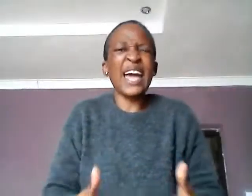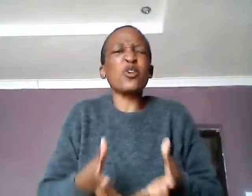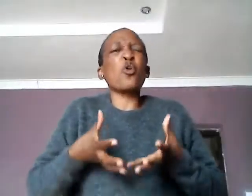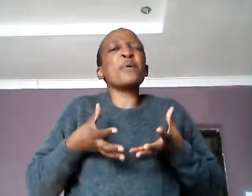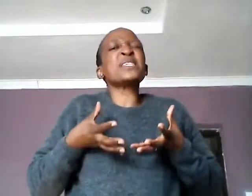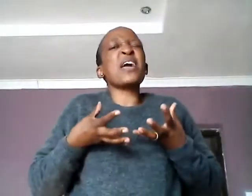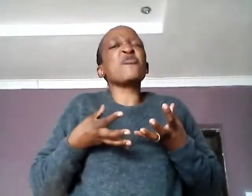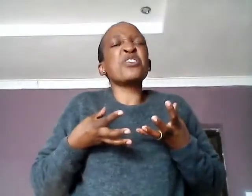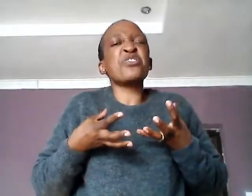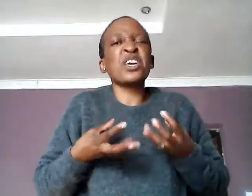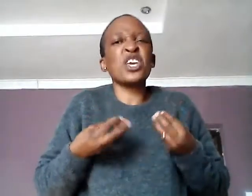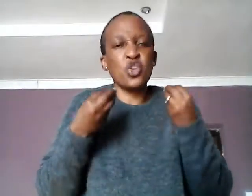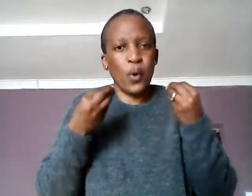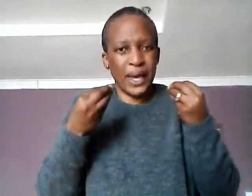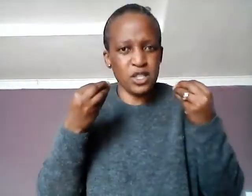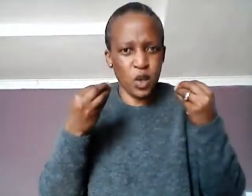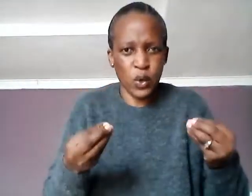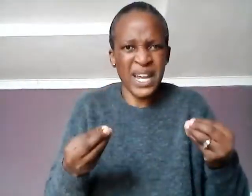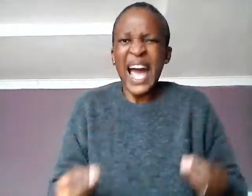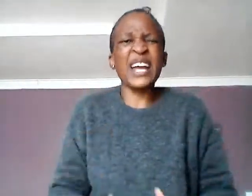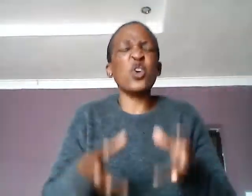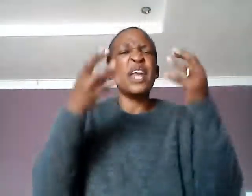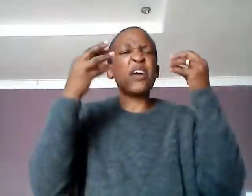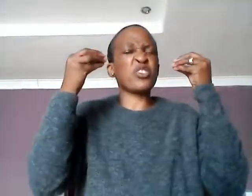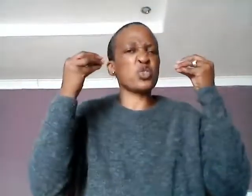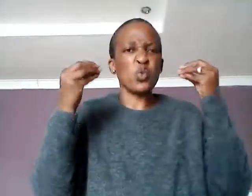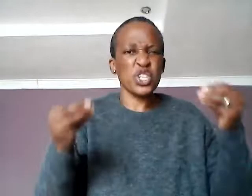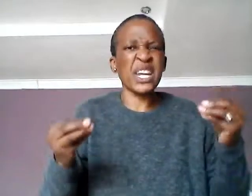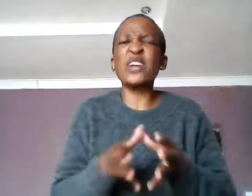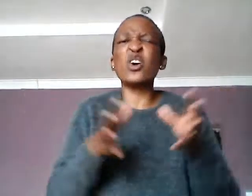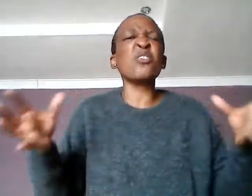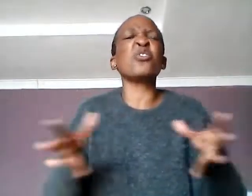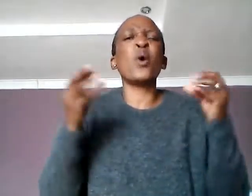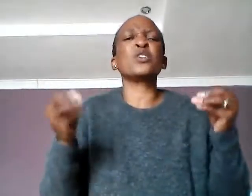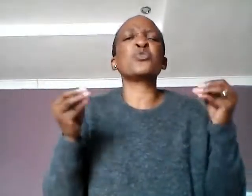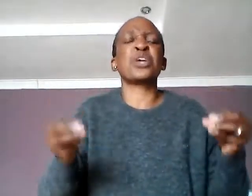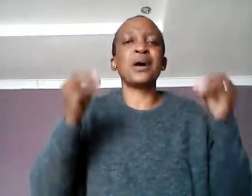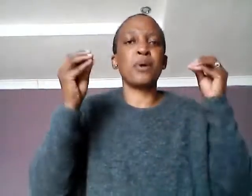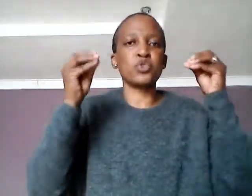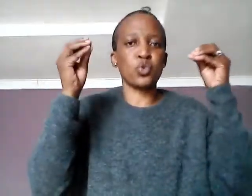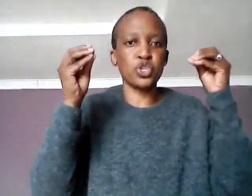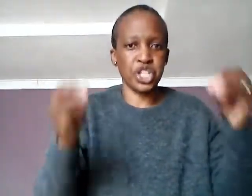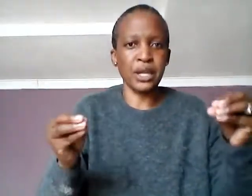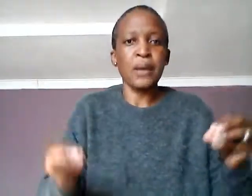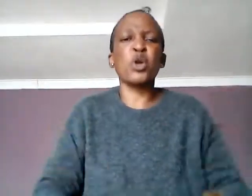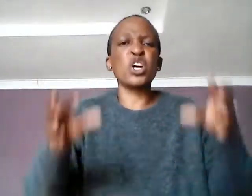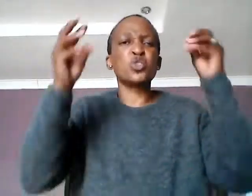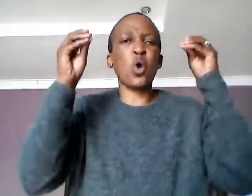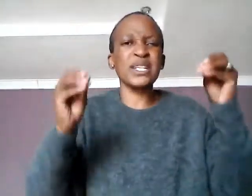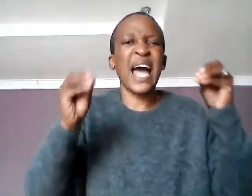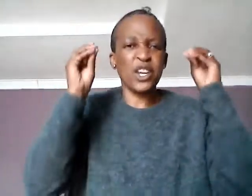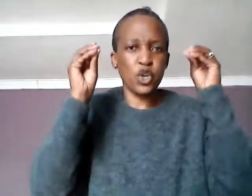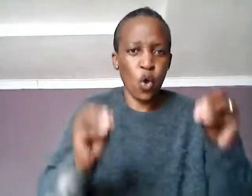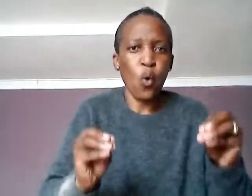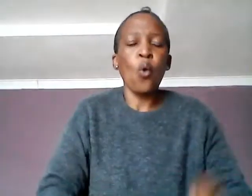commit everything in your hands, God. I don't have a solution. I don't even want to think about solution. Because, God, I know what